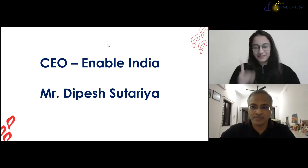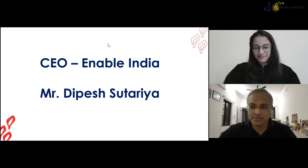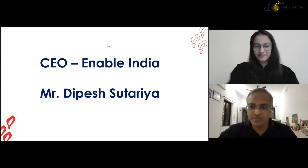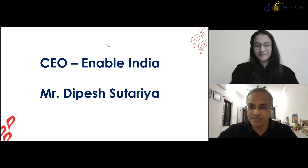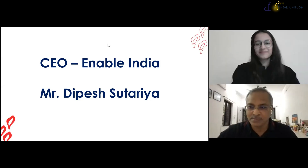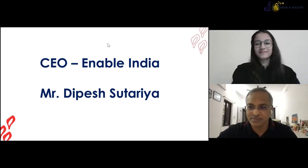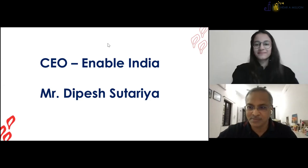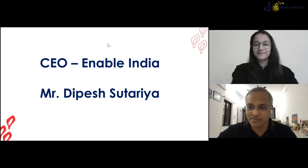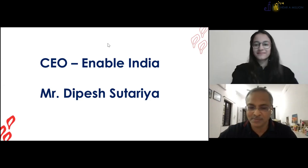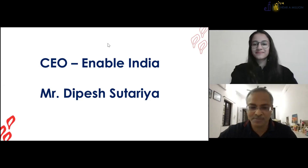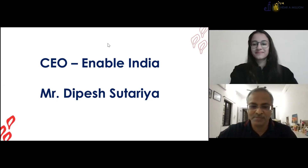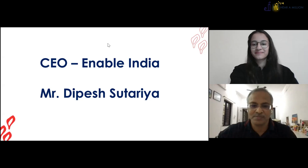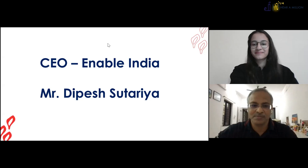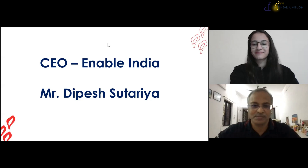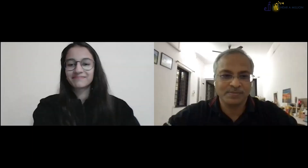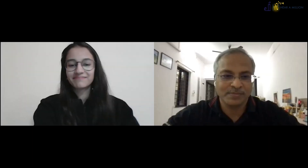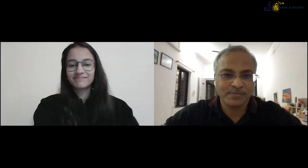Okay.